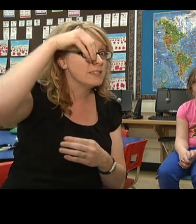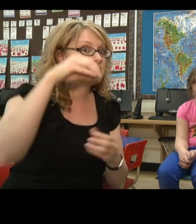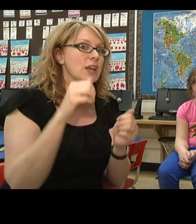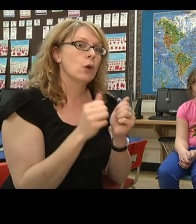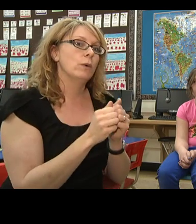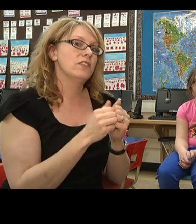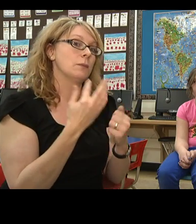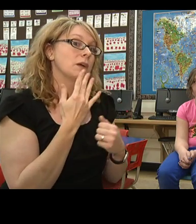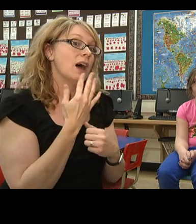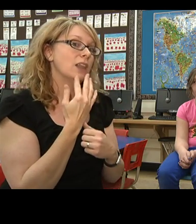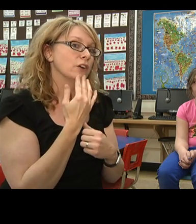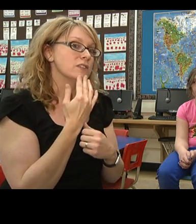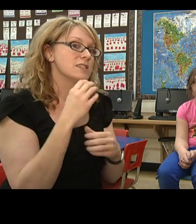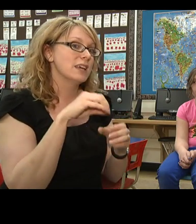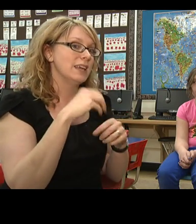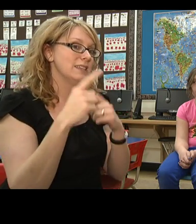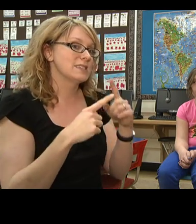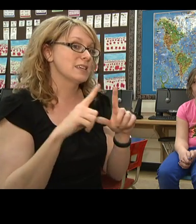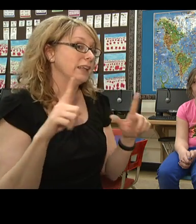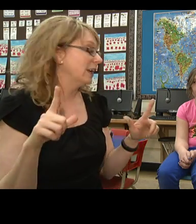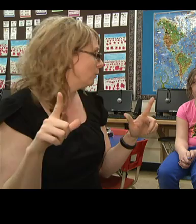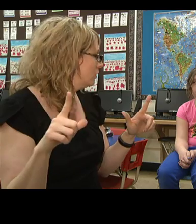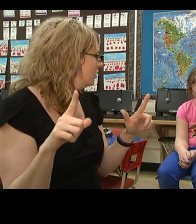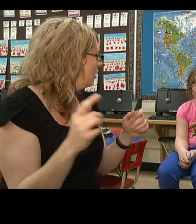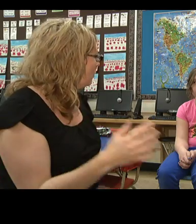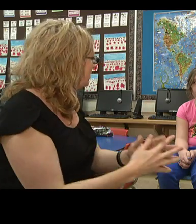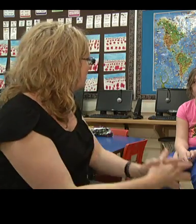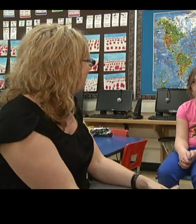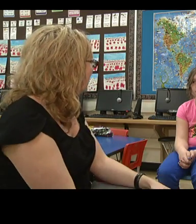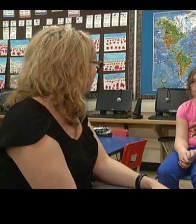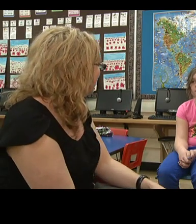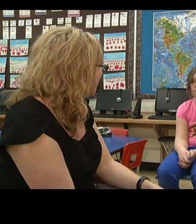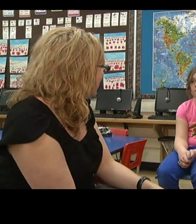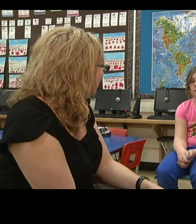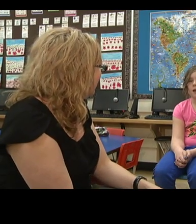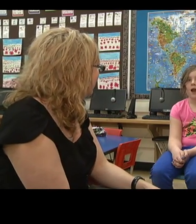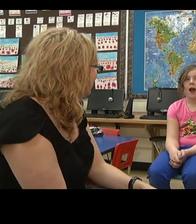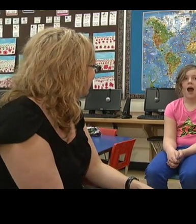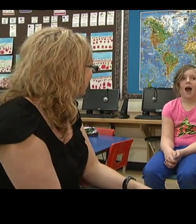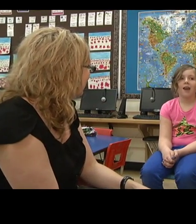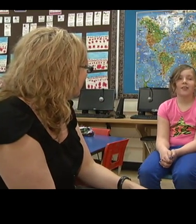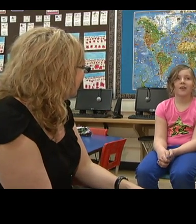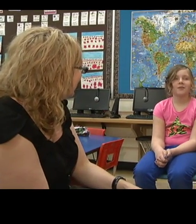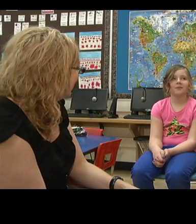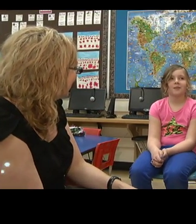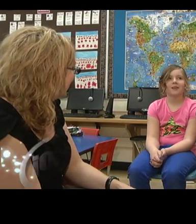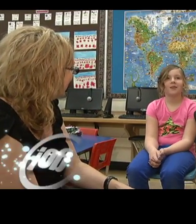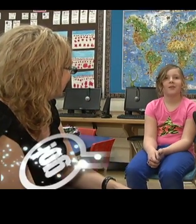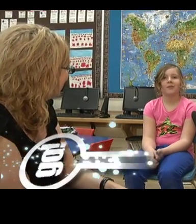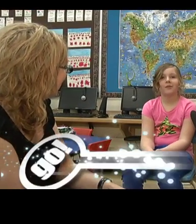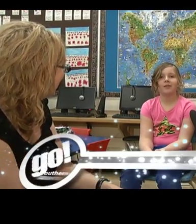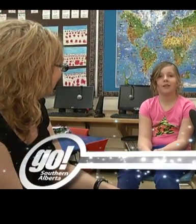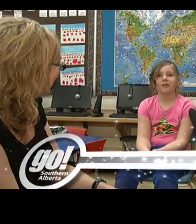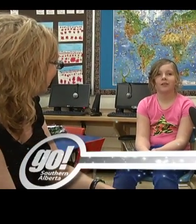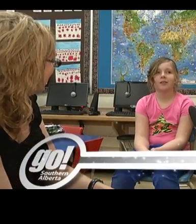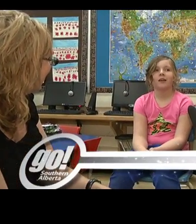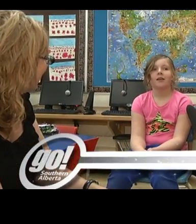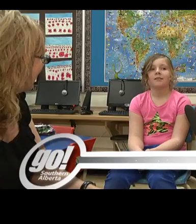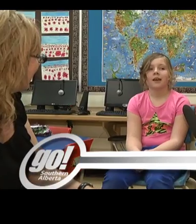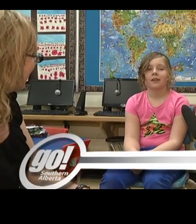with some colors in sign language. What did you think Olivia? I think it was pretty cool to learn sign